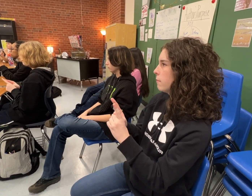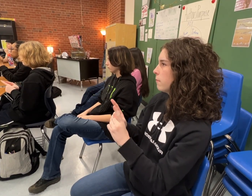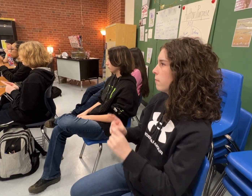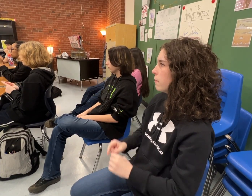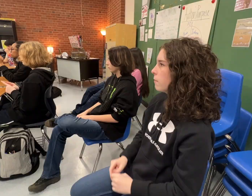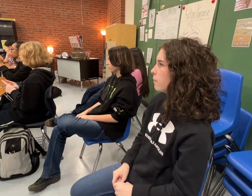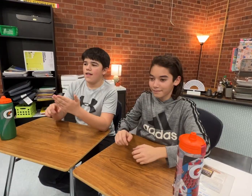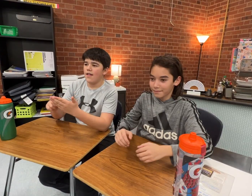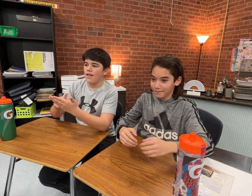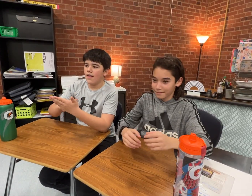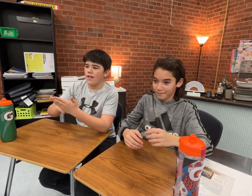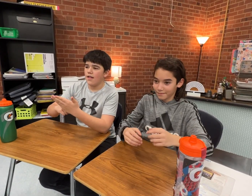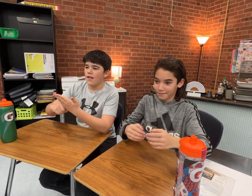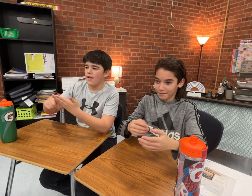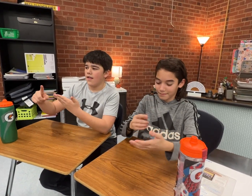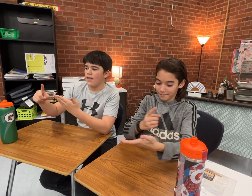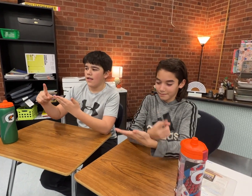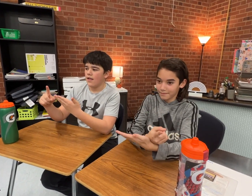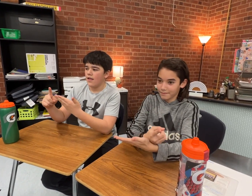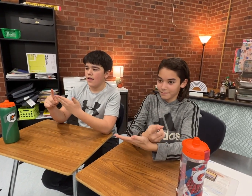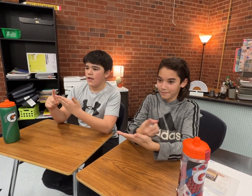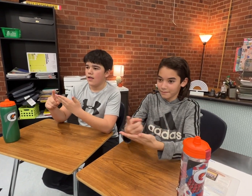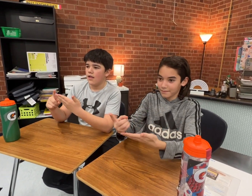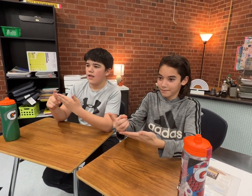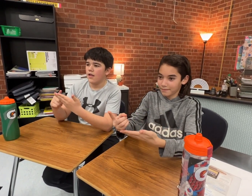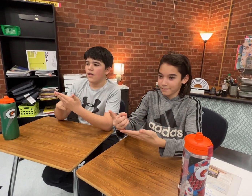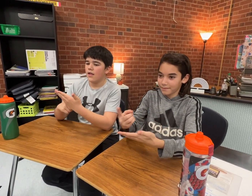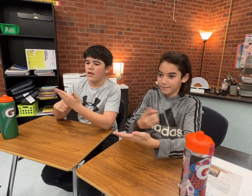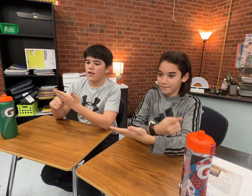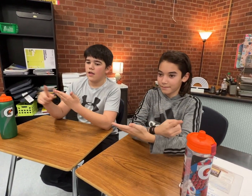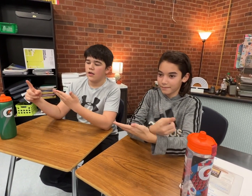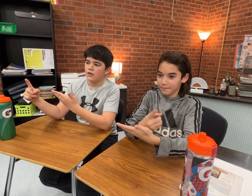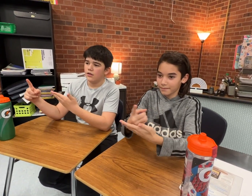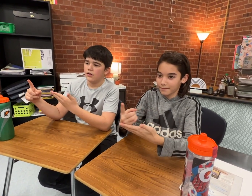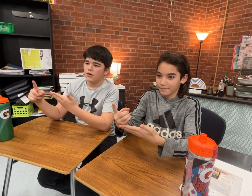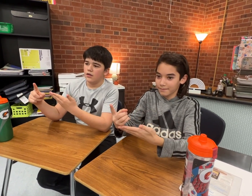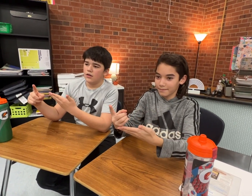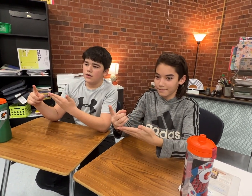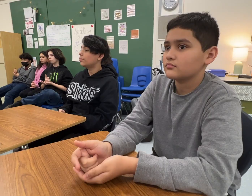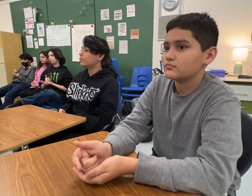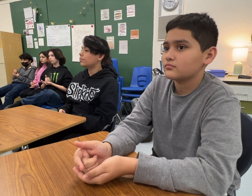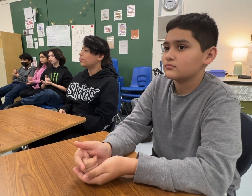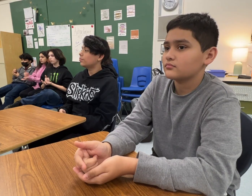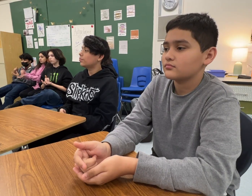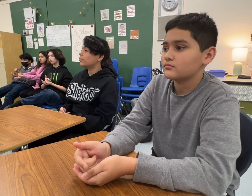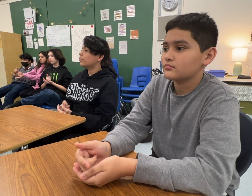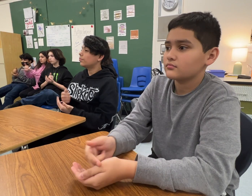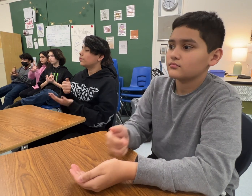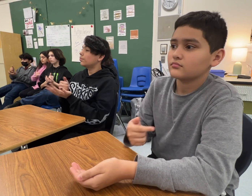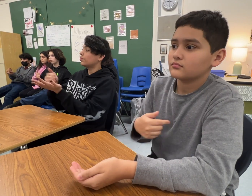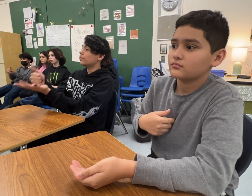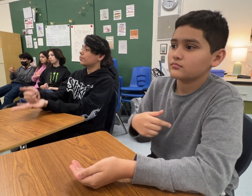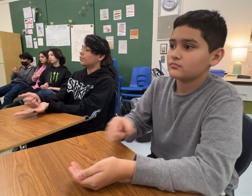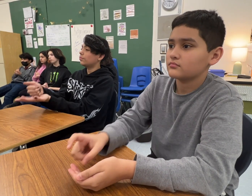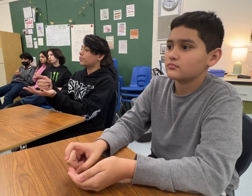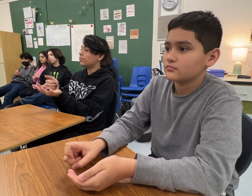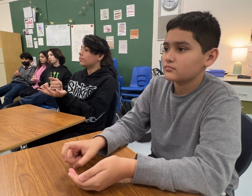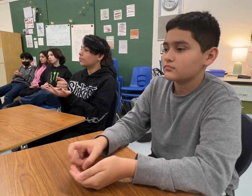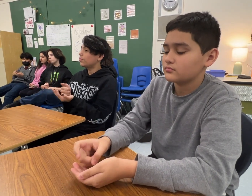are really important parts of education and just being a good person. And I think that these students are so wonderful because they're not